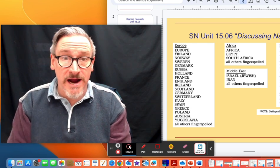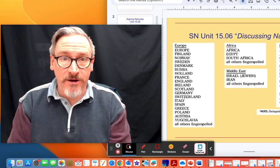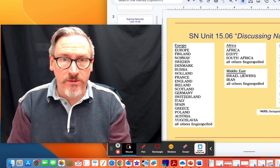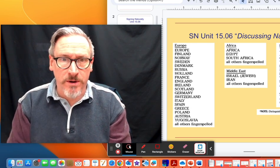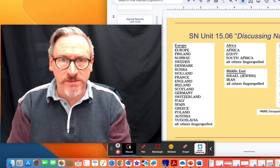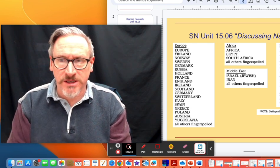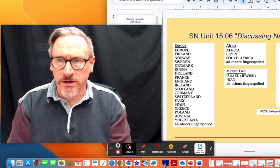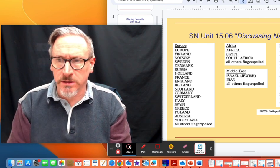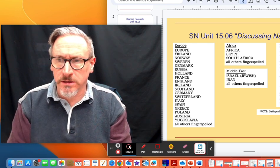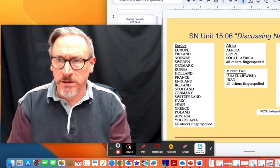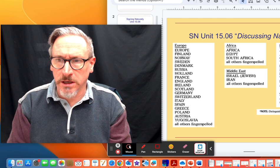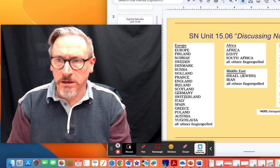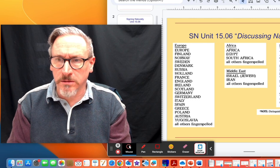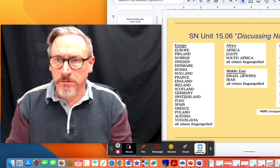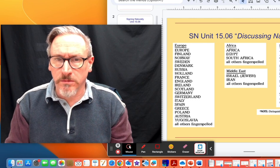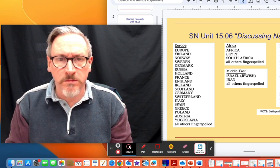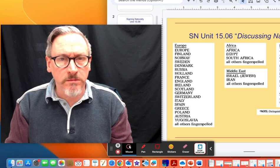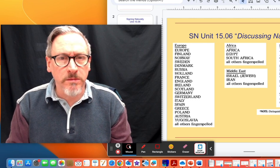and all the problems that are